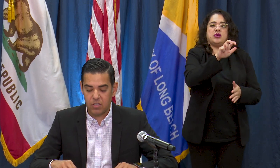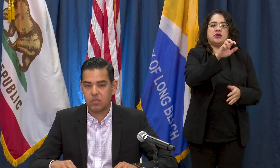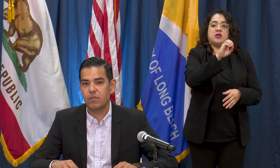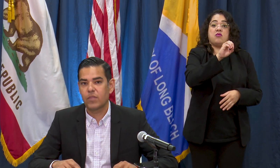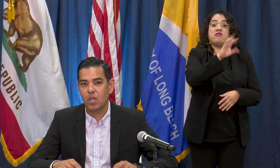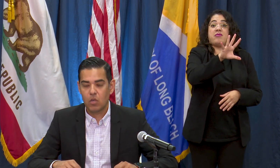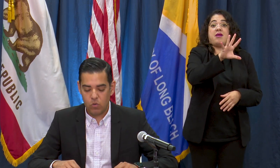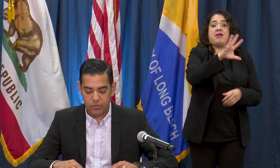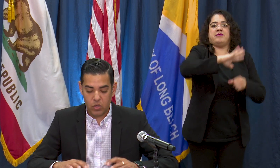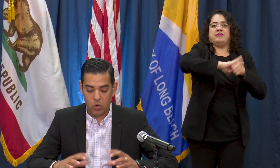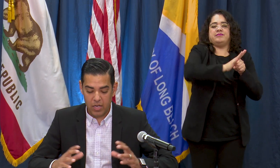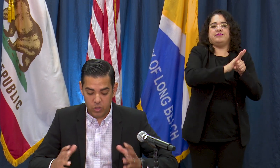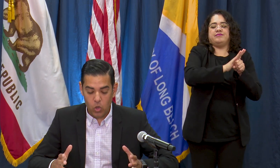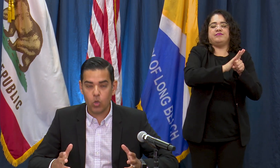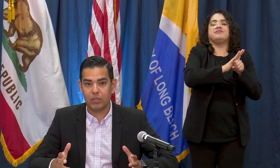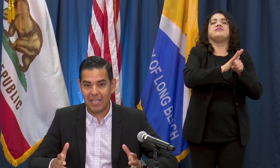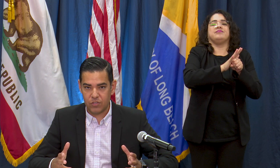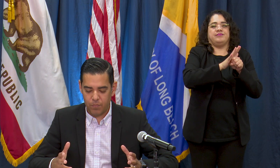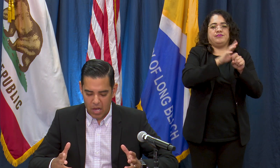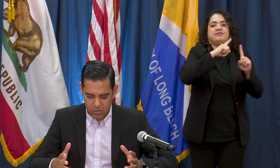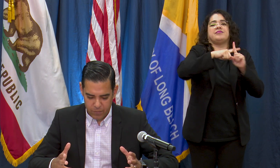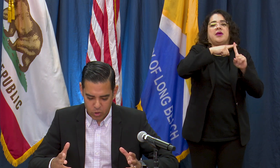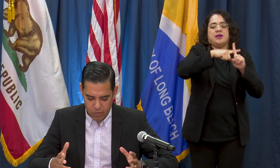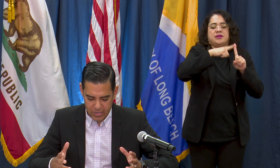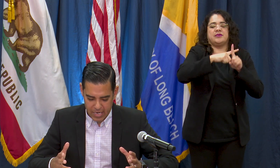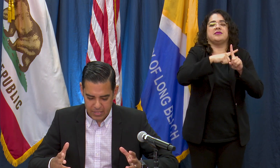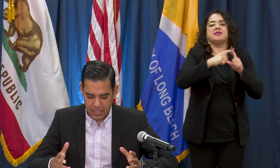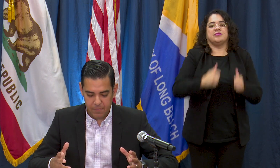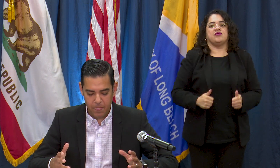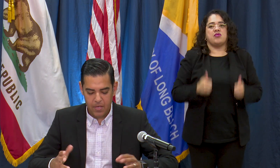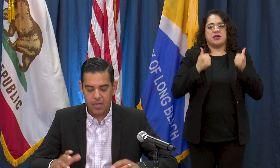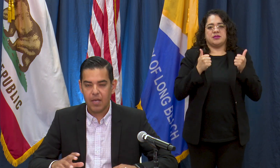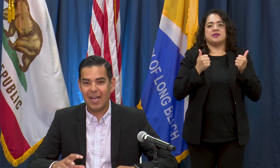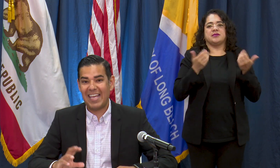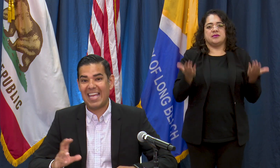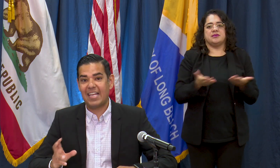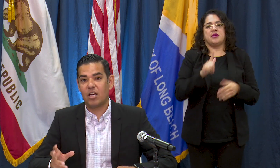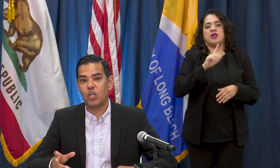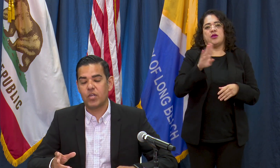1,305 residents who have in total tested positive for COVID-19.